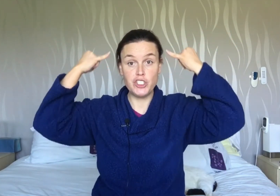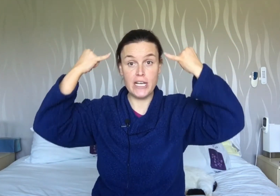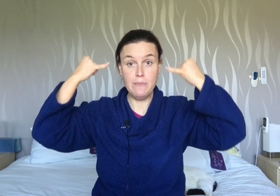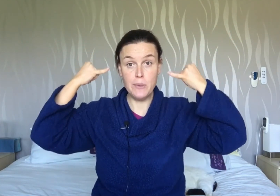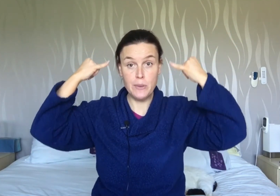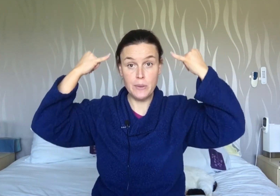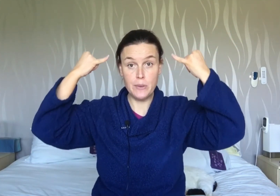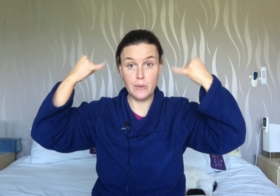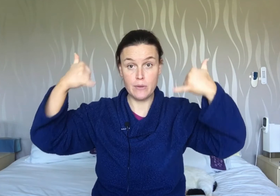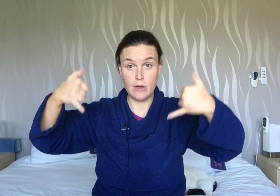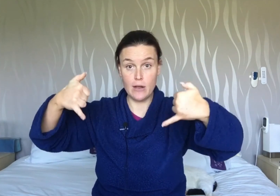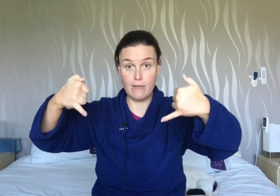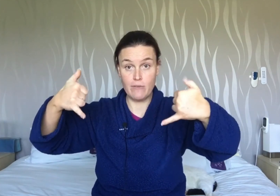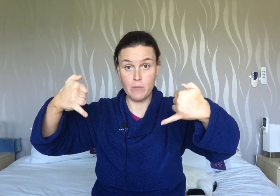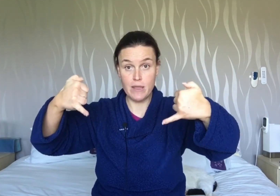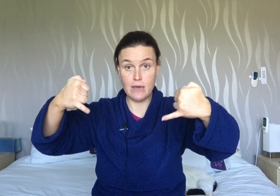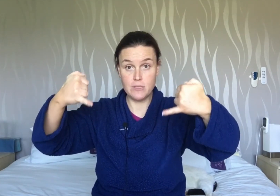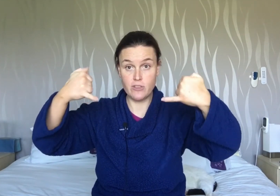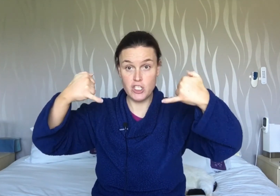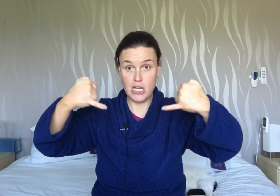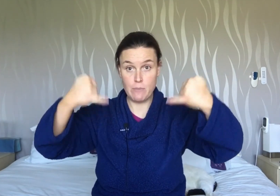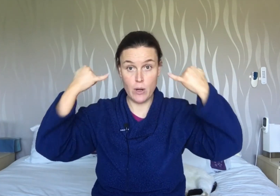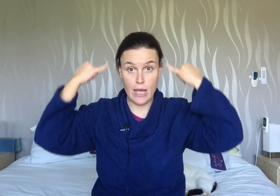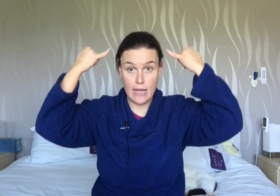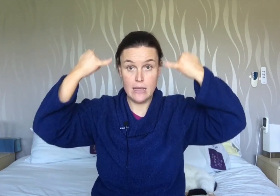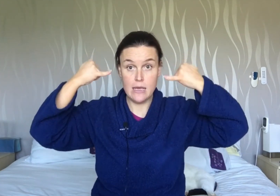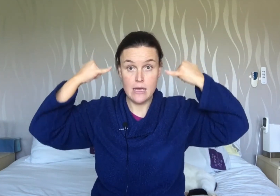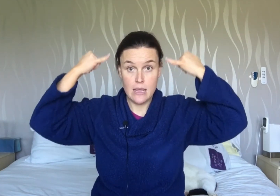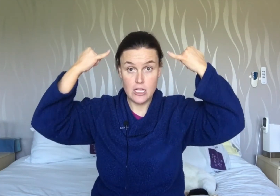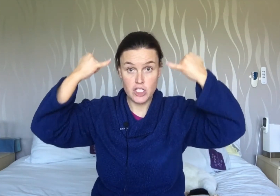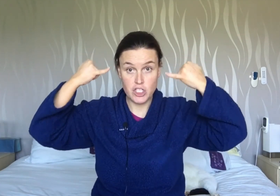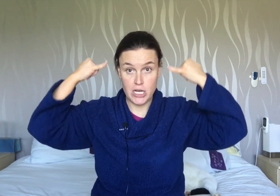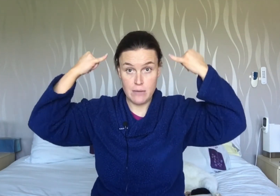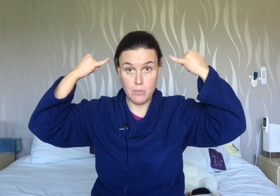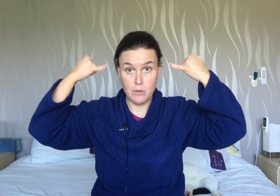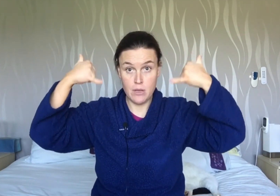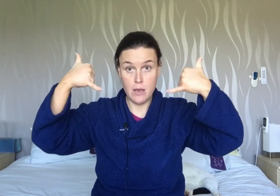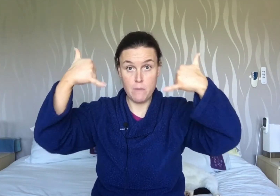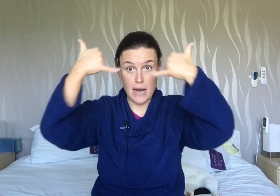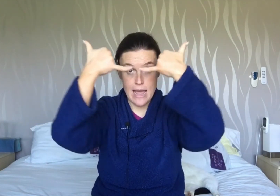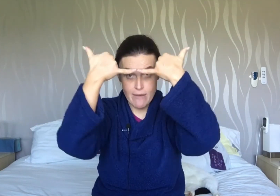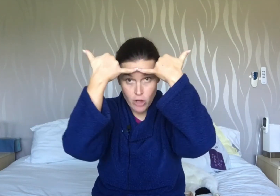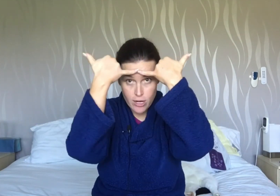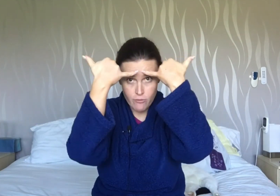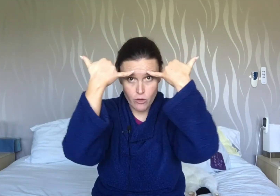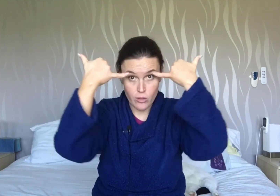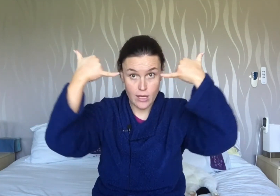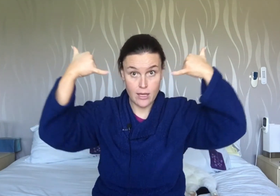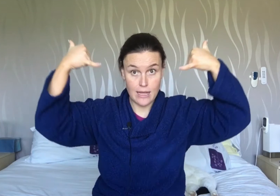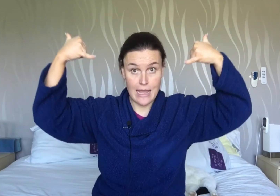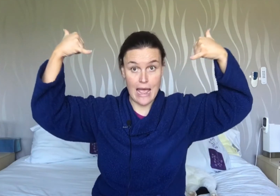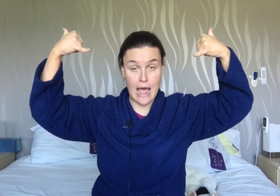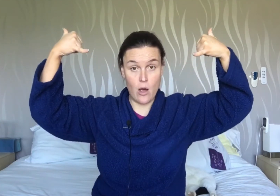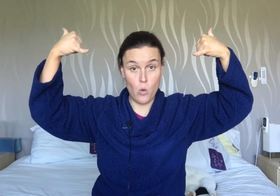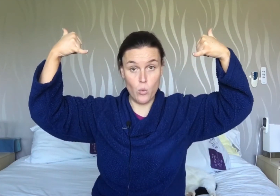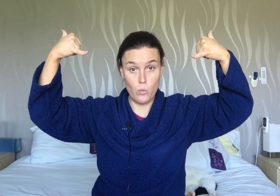Sheep. No, I haven't got my thumbs for the sheep, okay? Sheep. But I have got it for the cow.